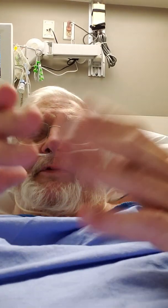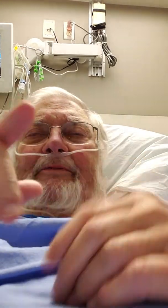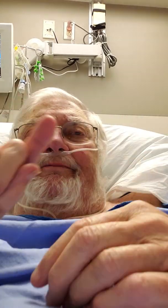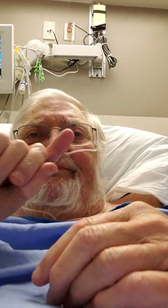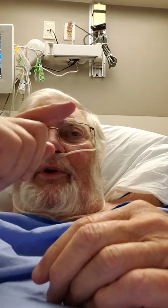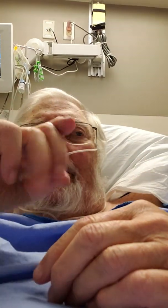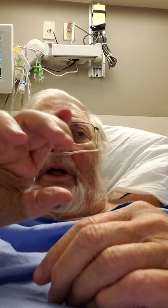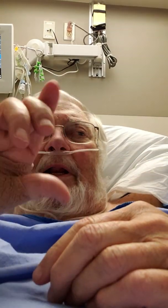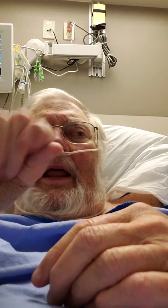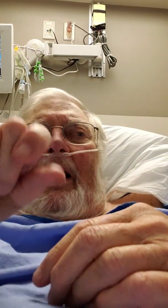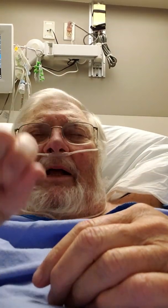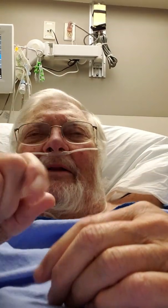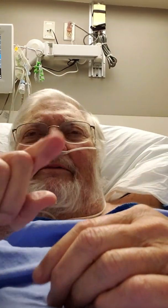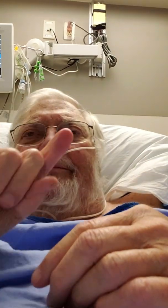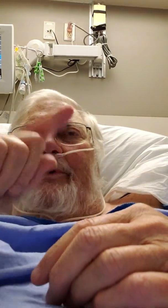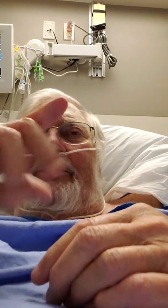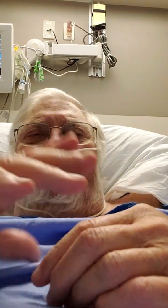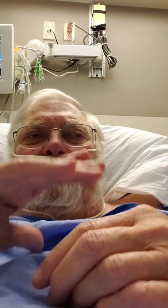Service first class. The